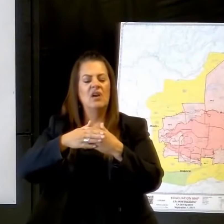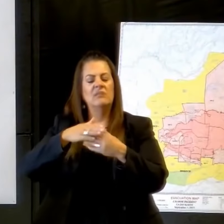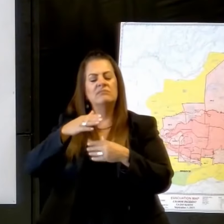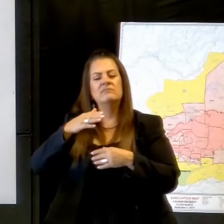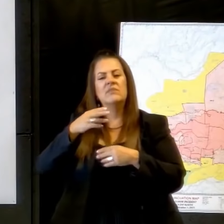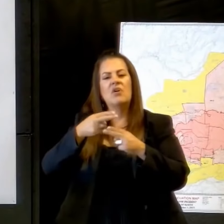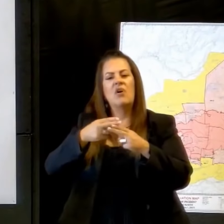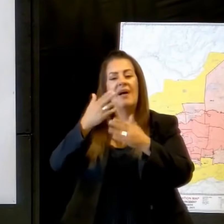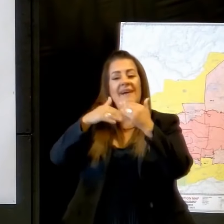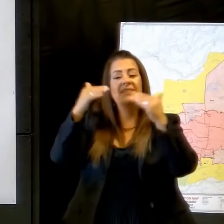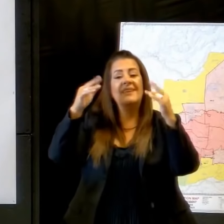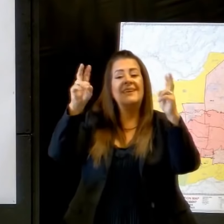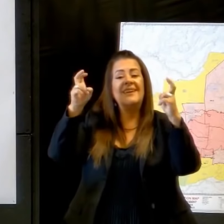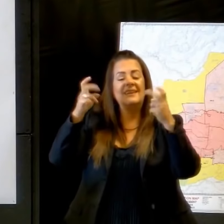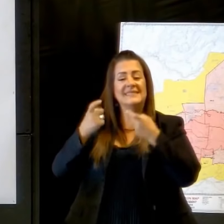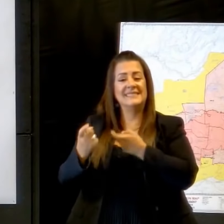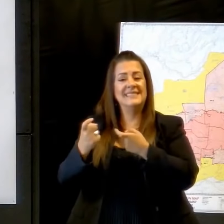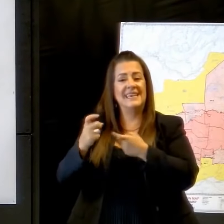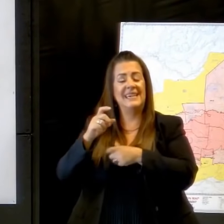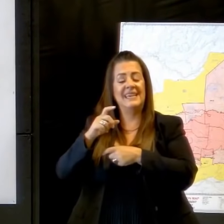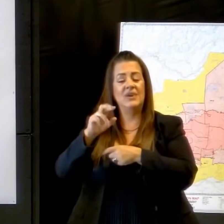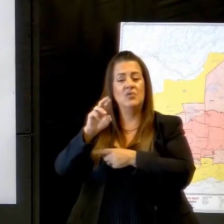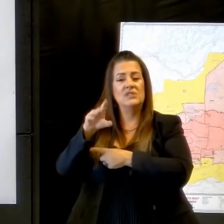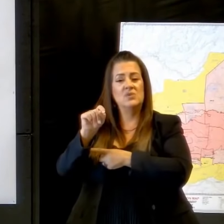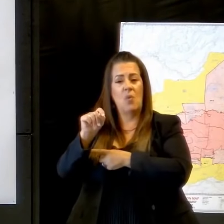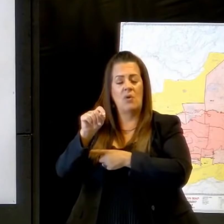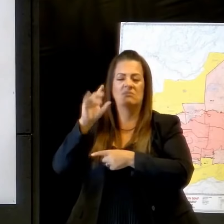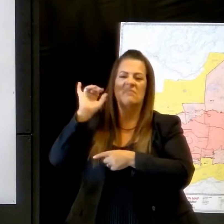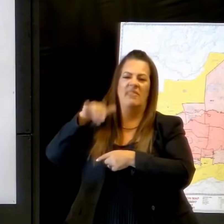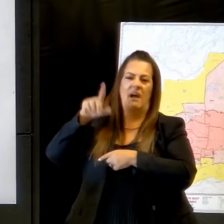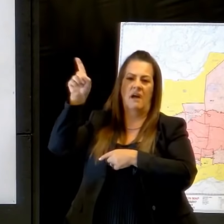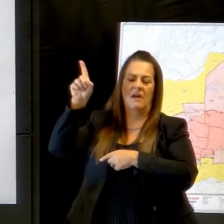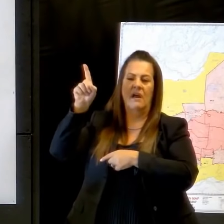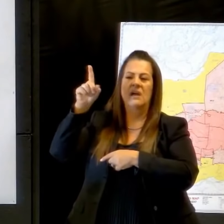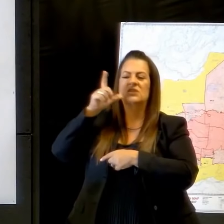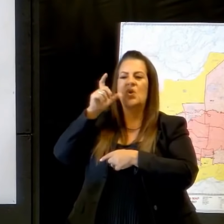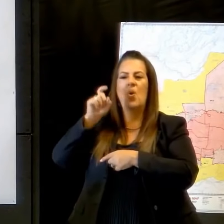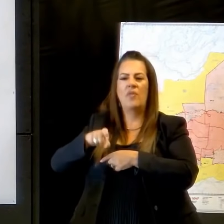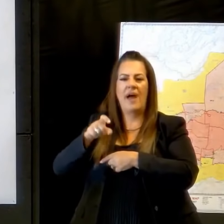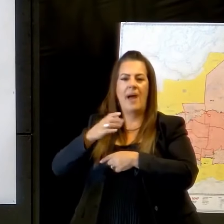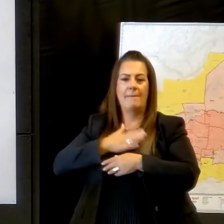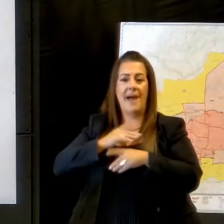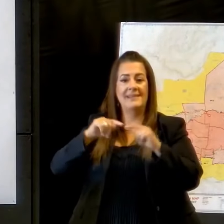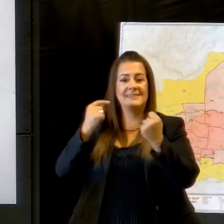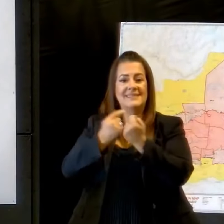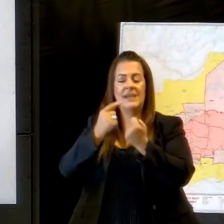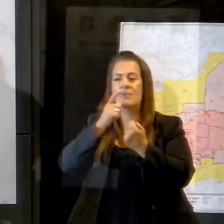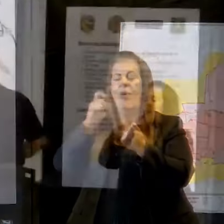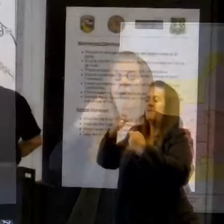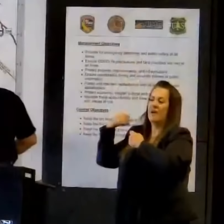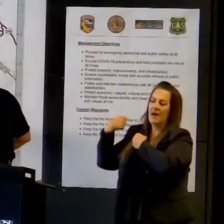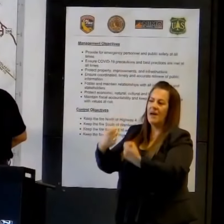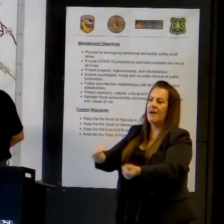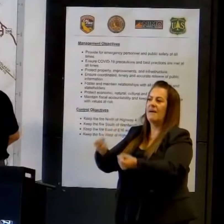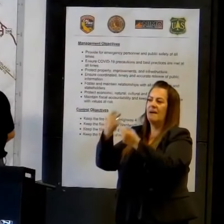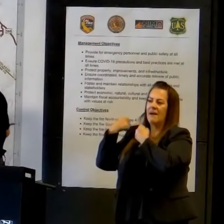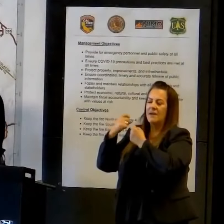get our firefighters closer to the scene so they're not traveling all the way back to Placerville. So in effect, we've gone ahead, and I